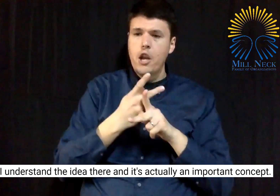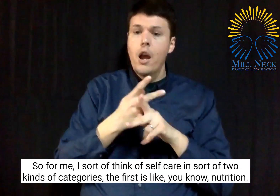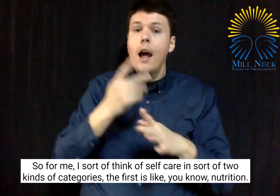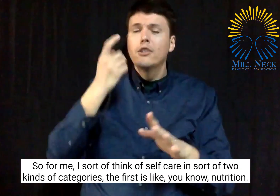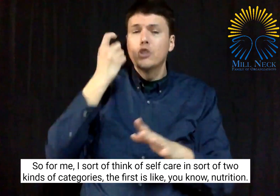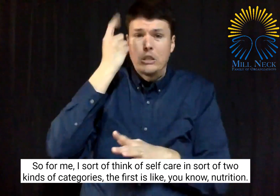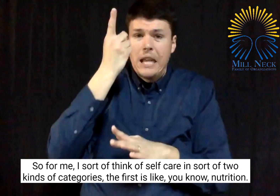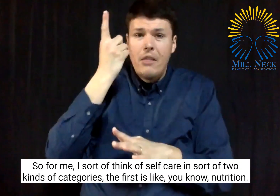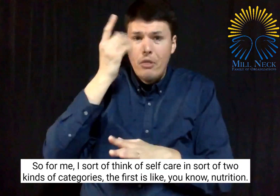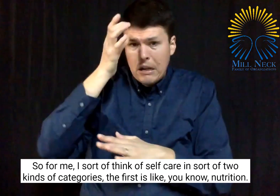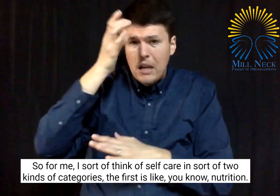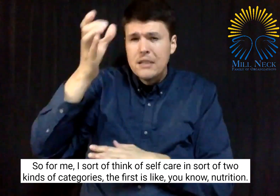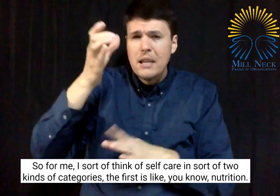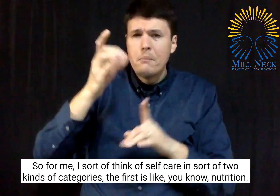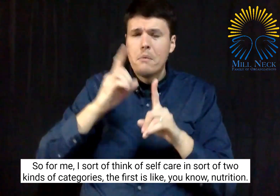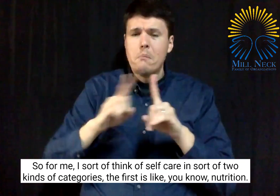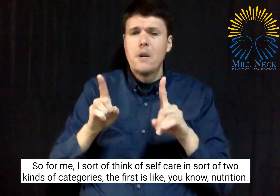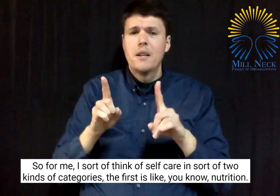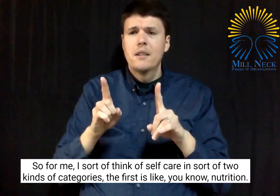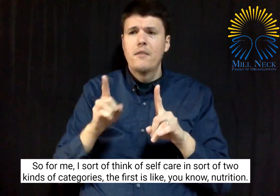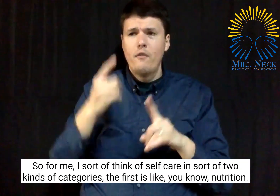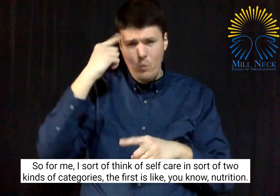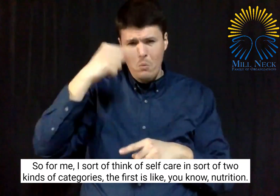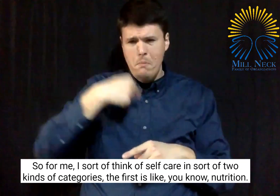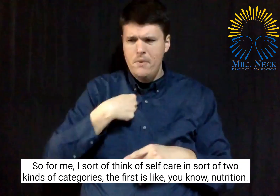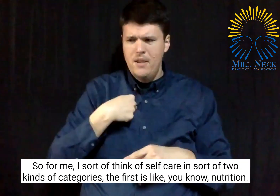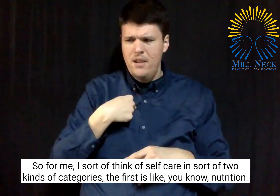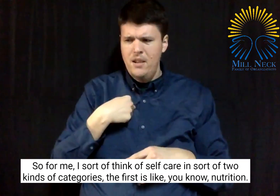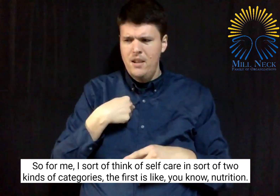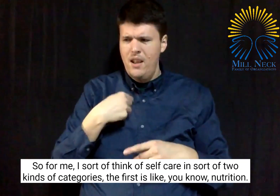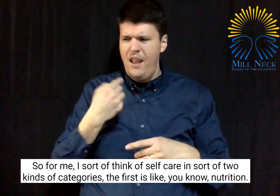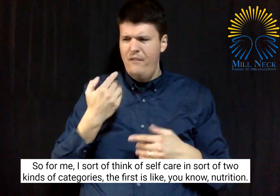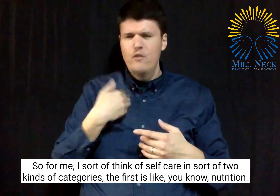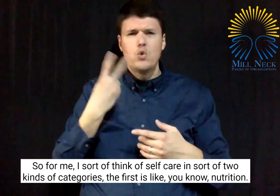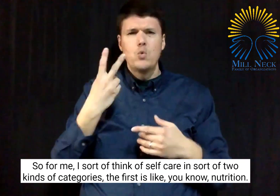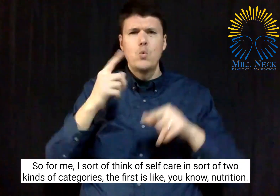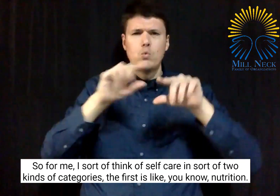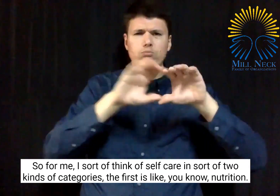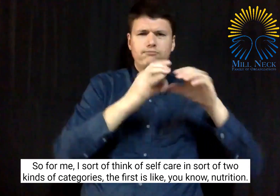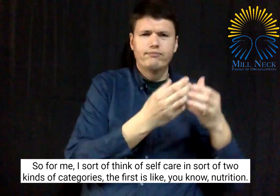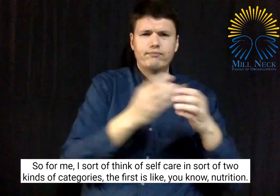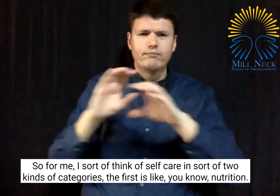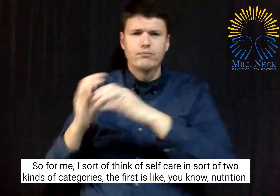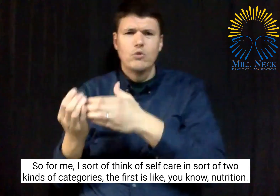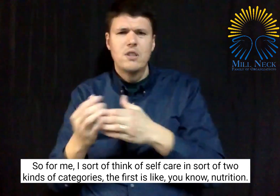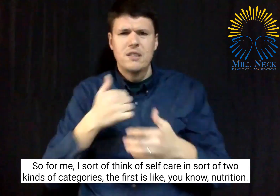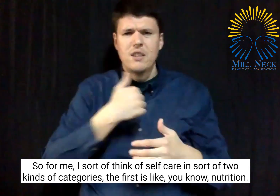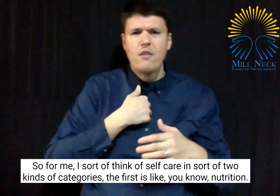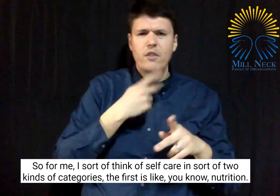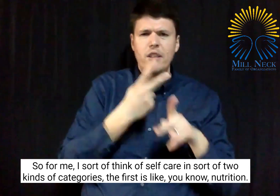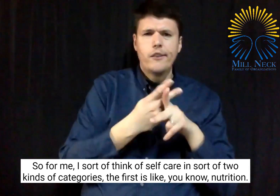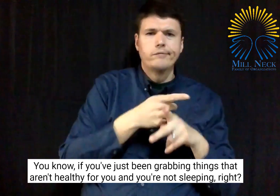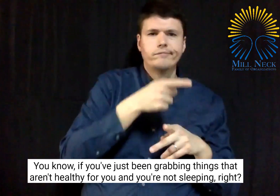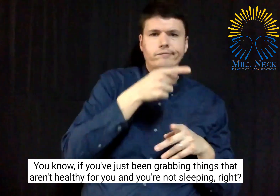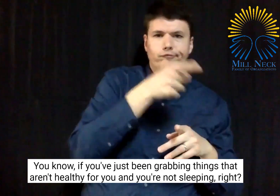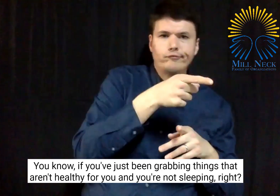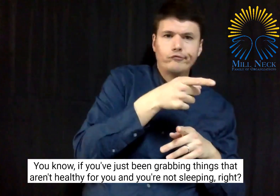So for me, I sort of think of self-care in sort of two kinds of categories. The first is like, nutrition. If you've just